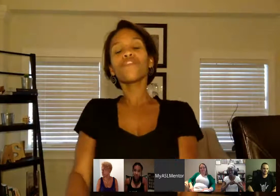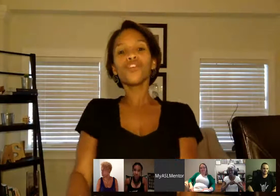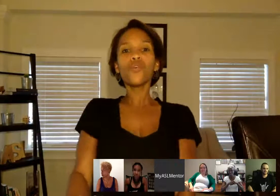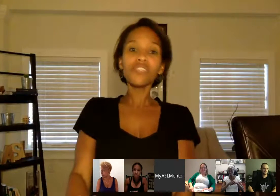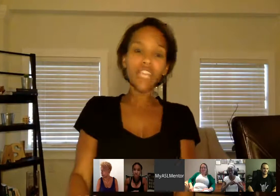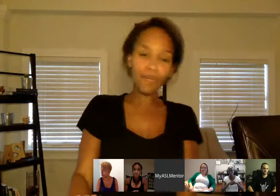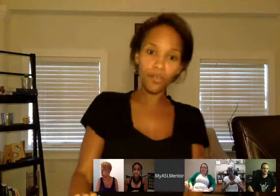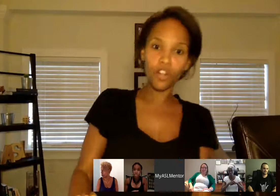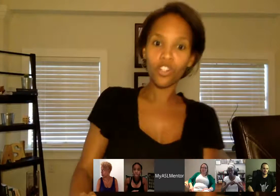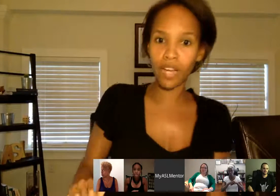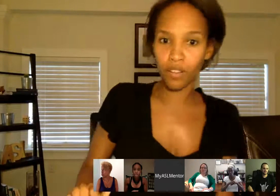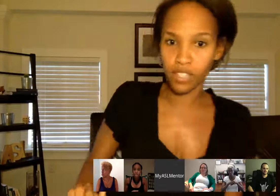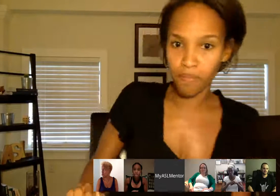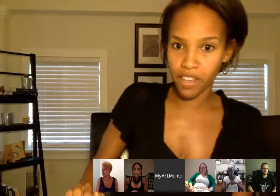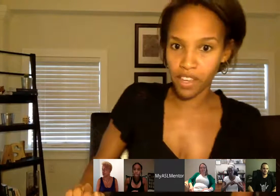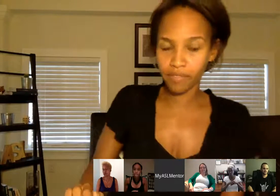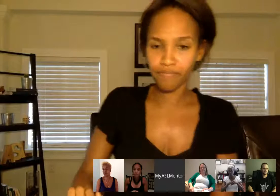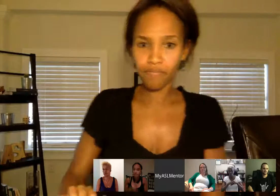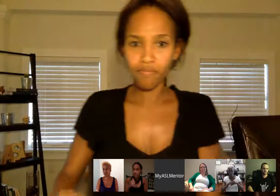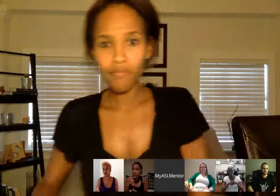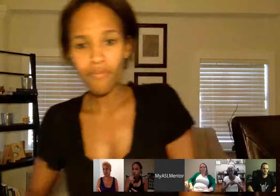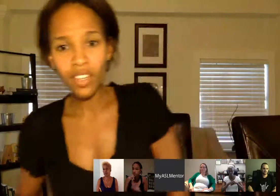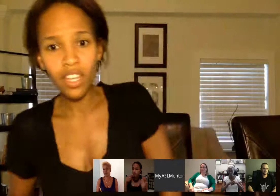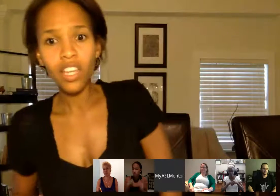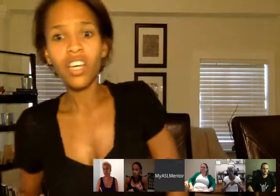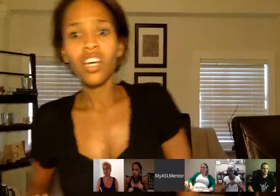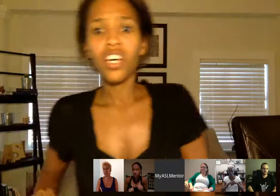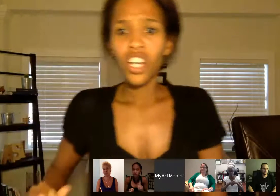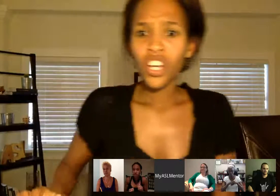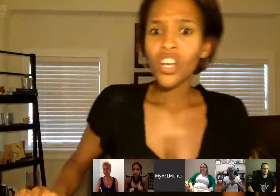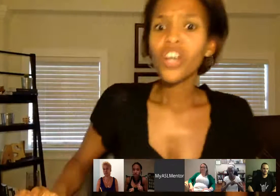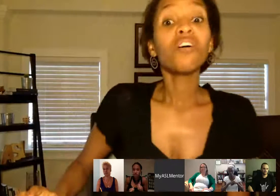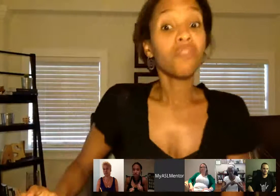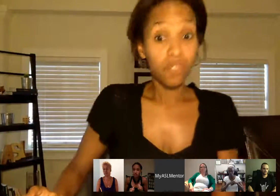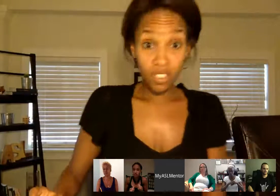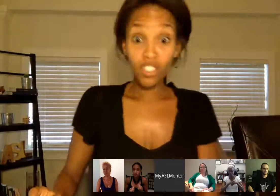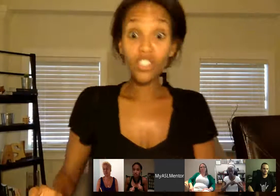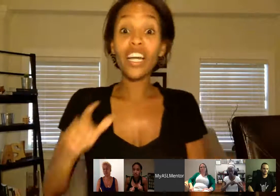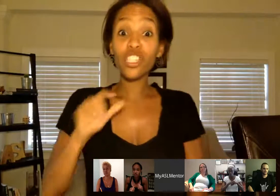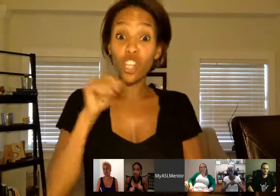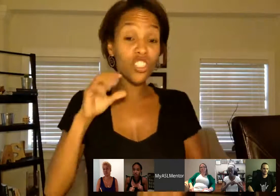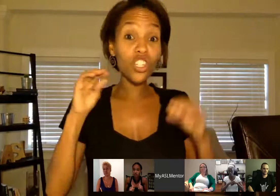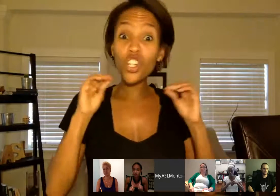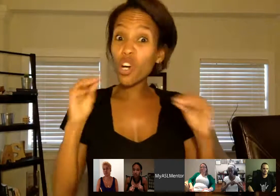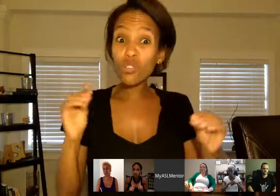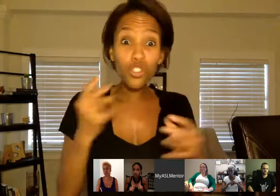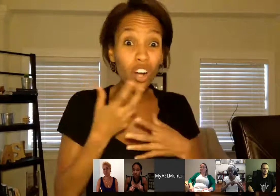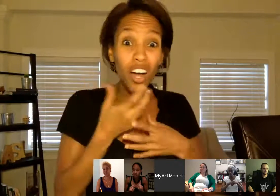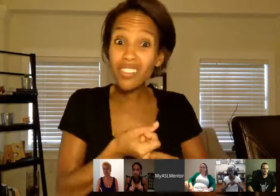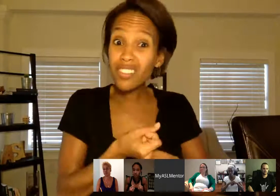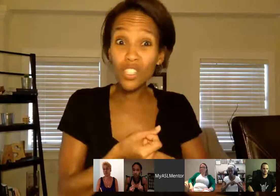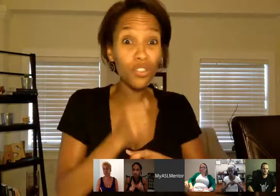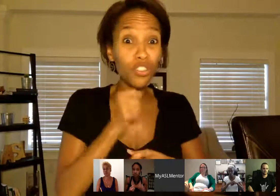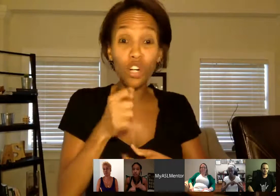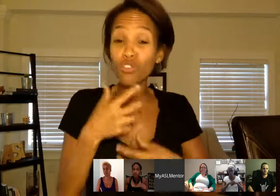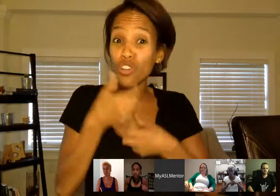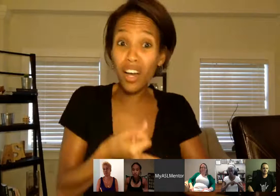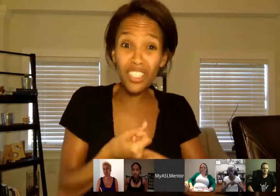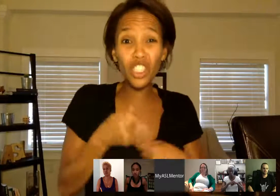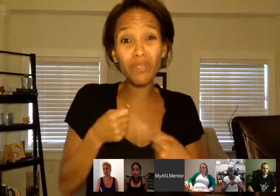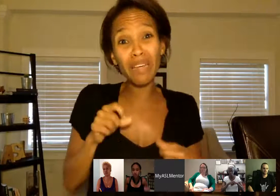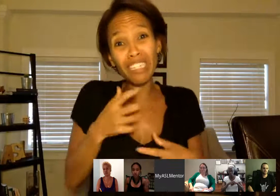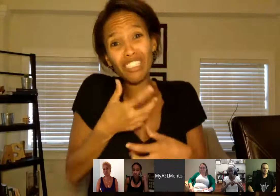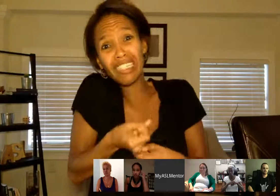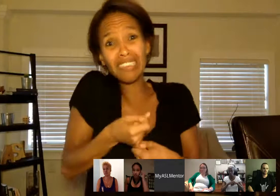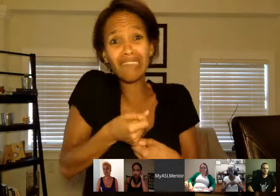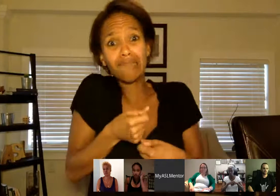So if you are skeptical about something, I saw no trust or don't